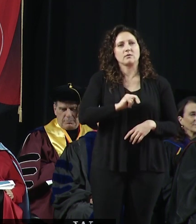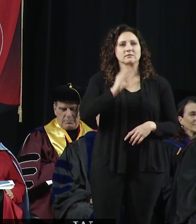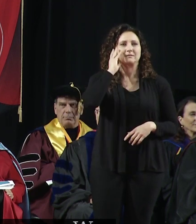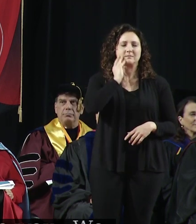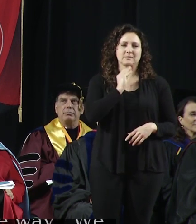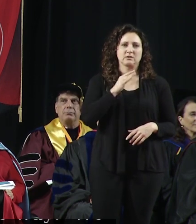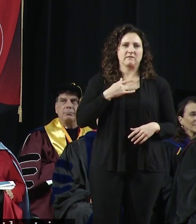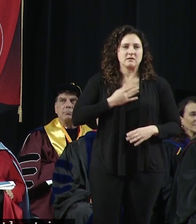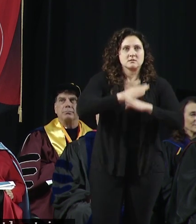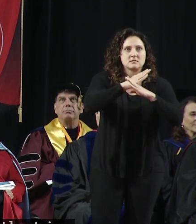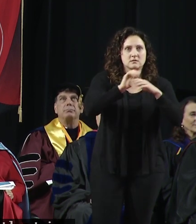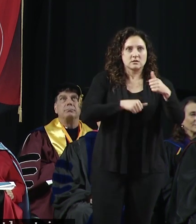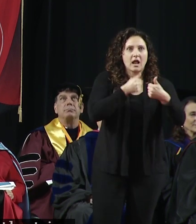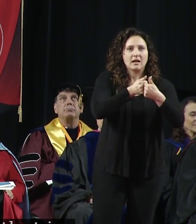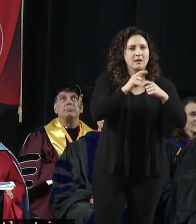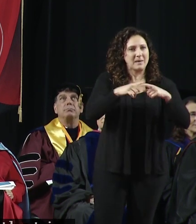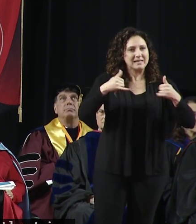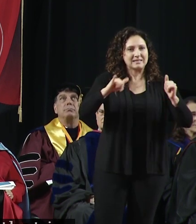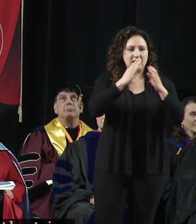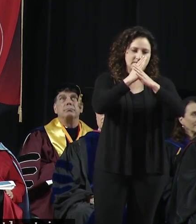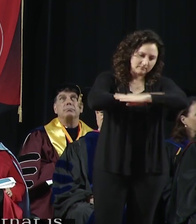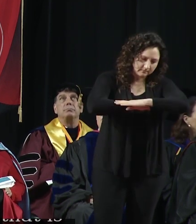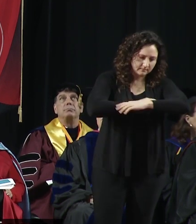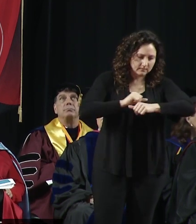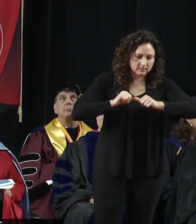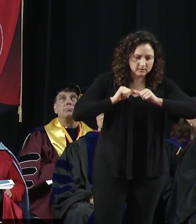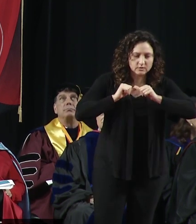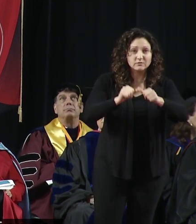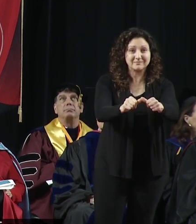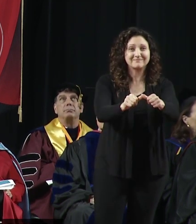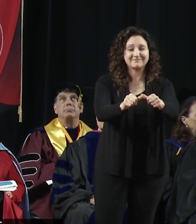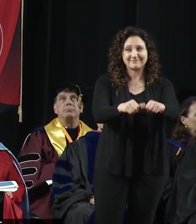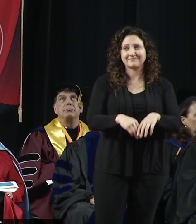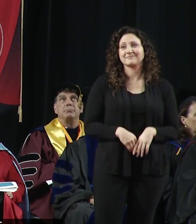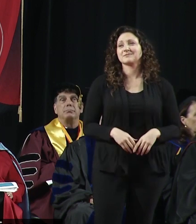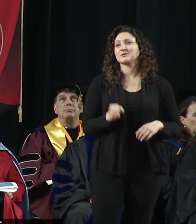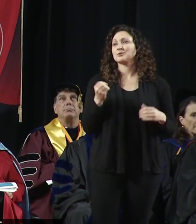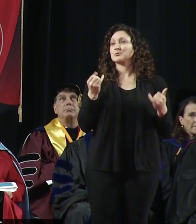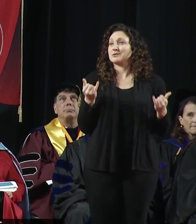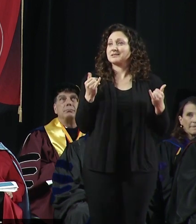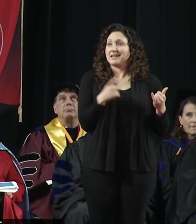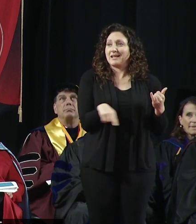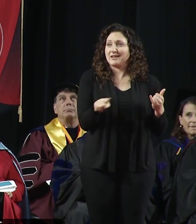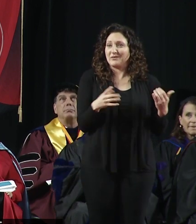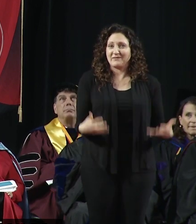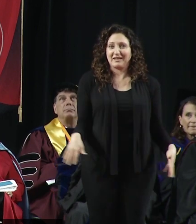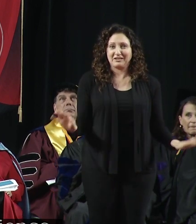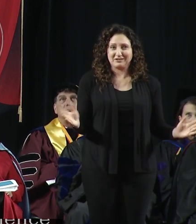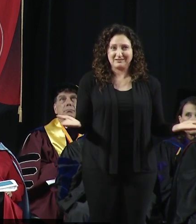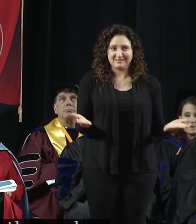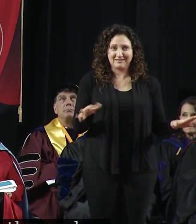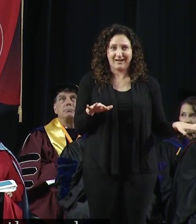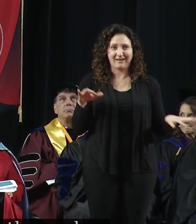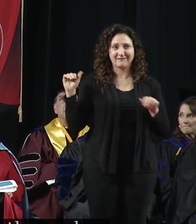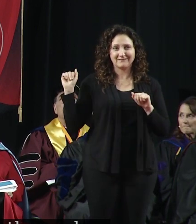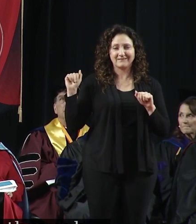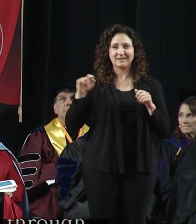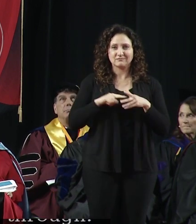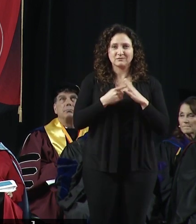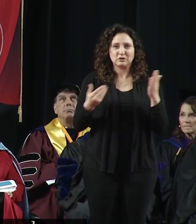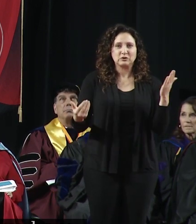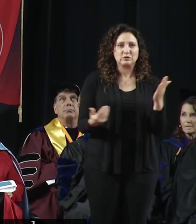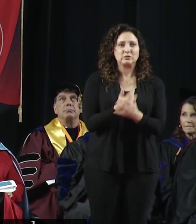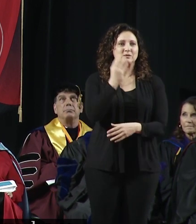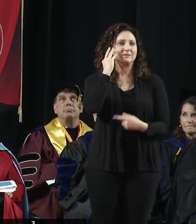experience difficult, but we push through. Graduates, as we leave here today to embark on a new journey, I hope that you keep